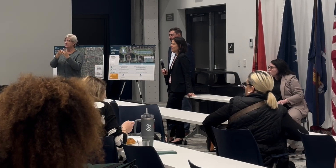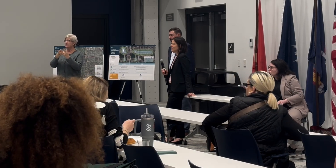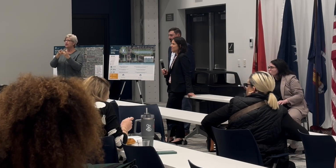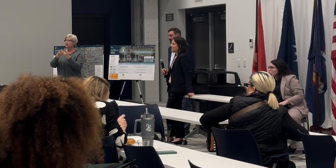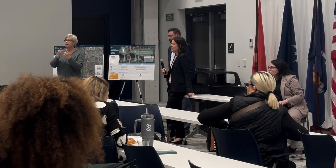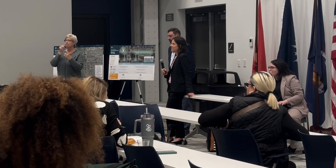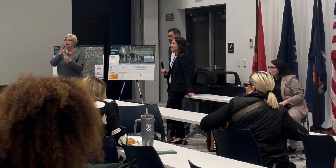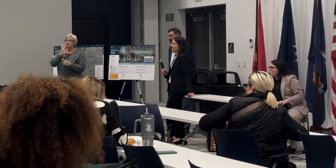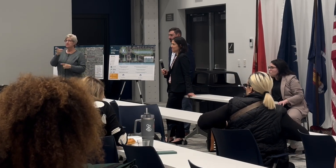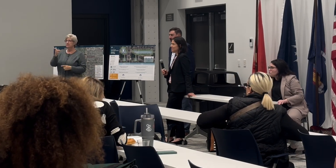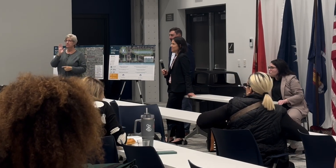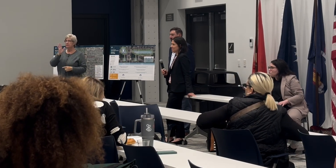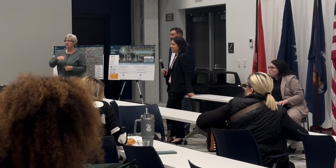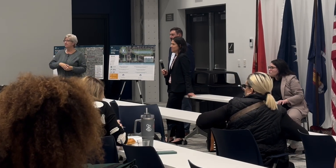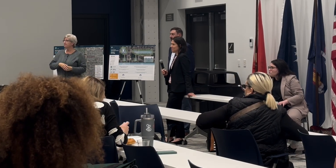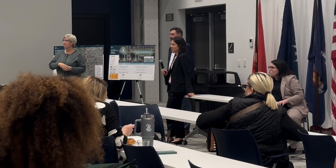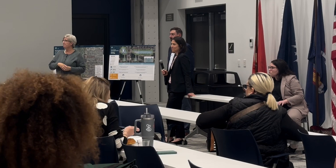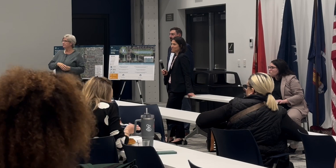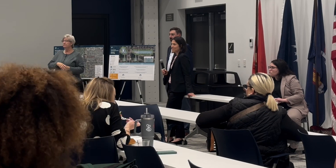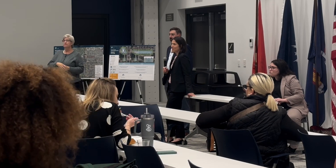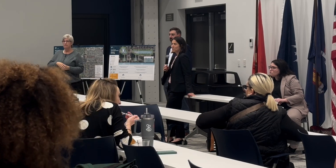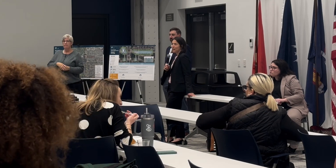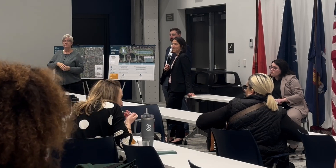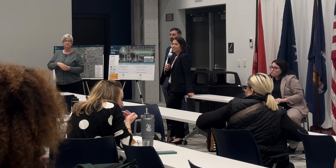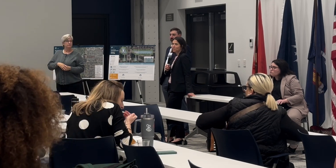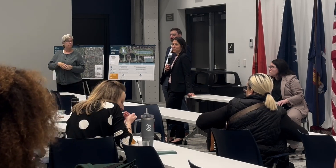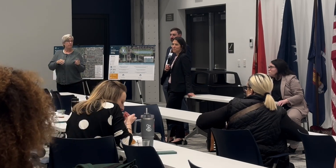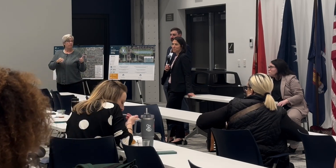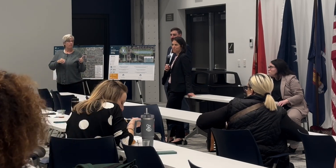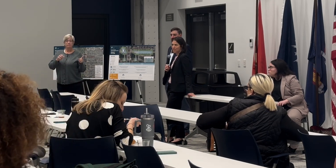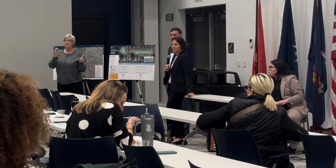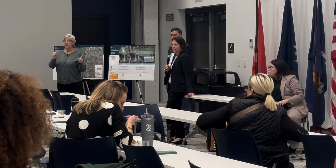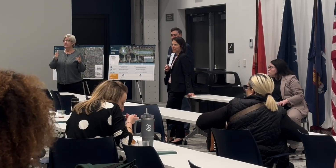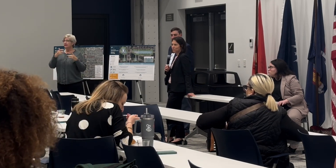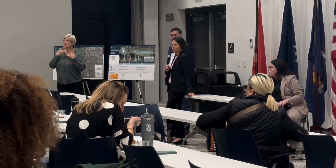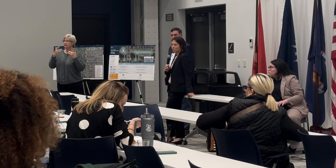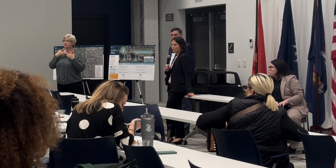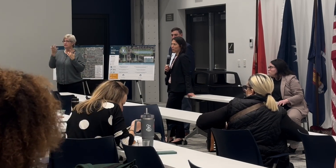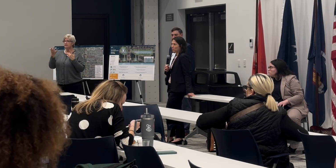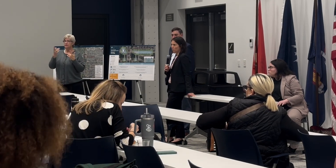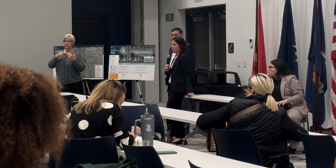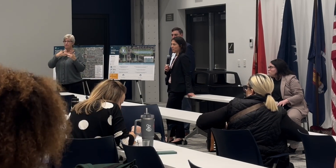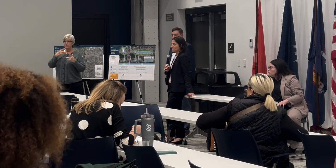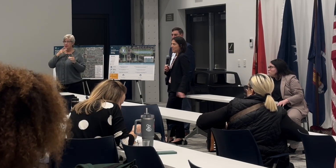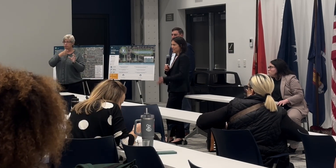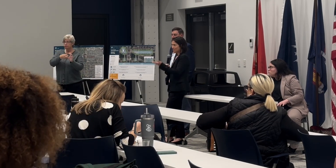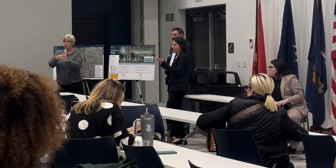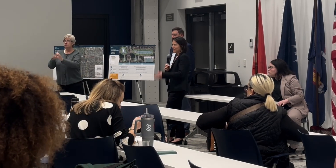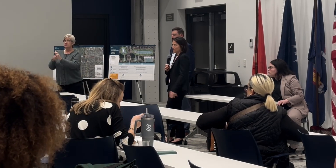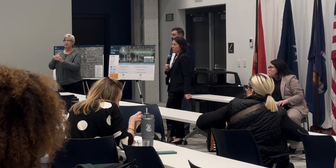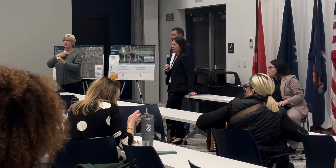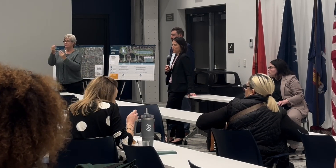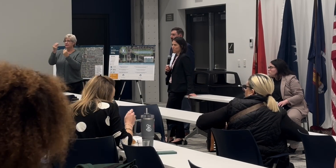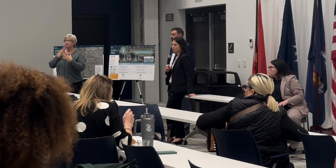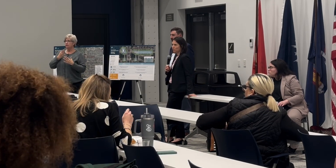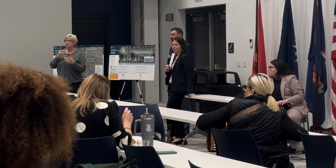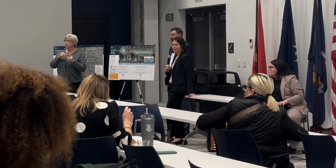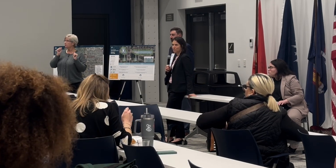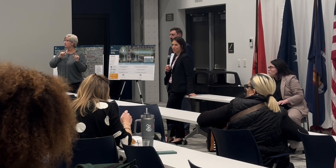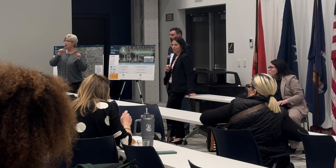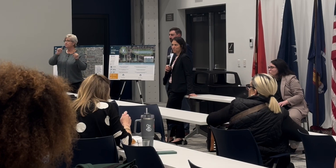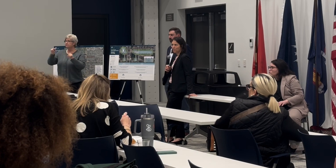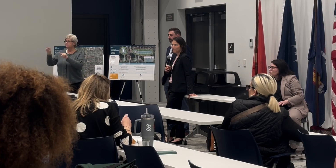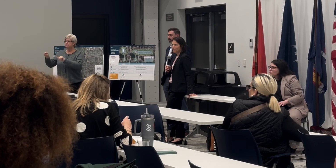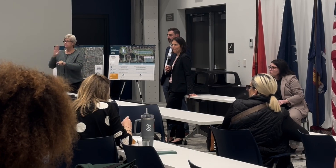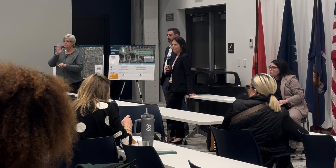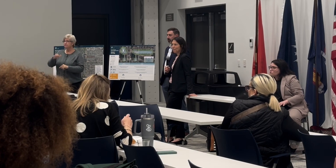Stakeholders Breakfast. Yes. Yeah, any of those types of things that you feel like would be worthwhile to attend, let us know, because we'll go ahead and